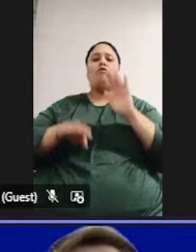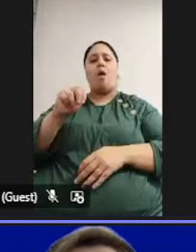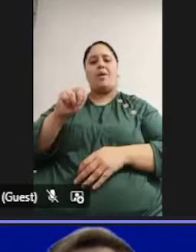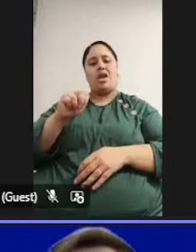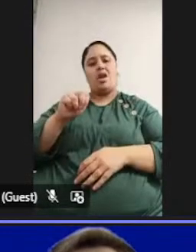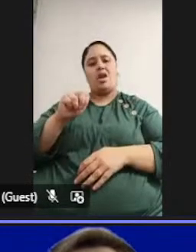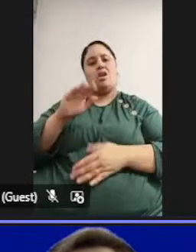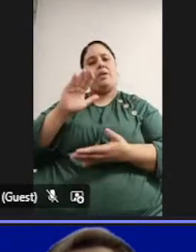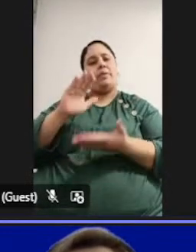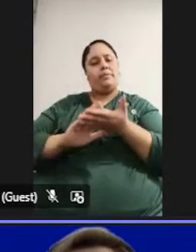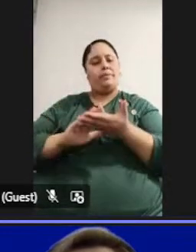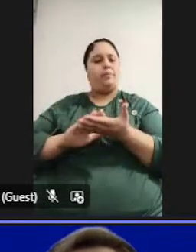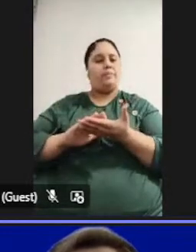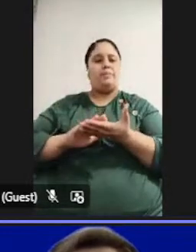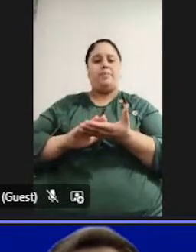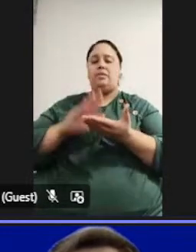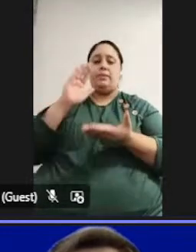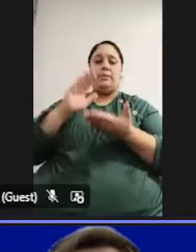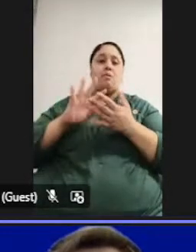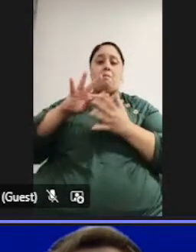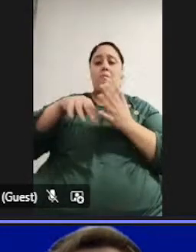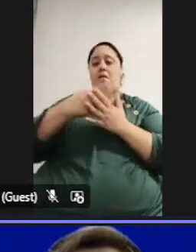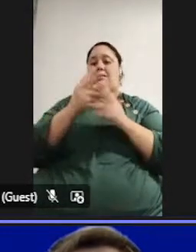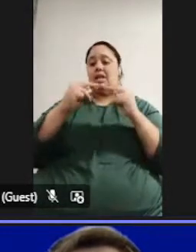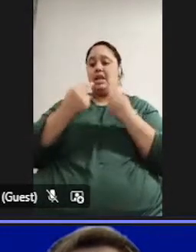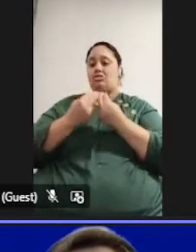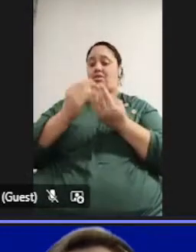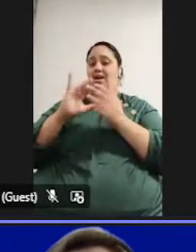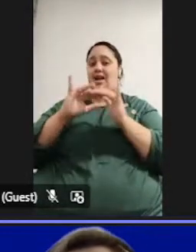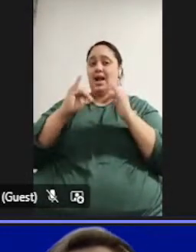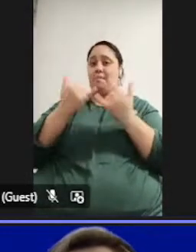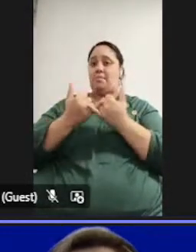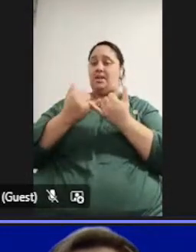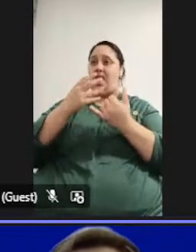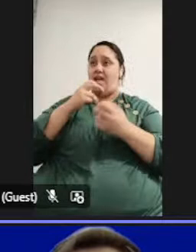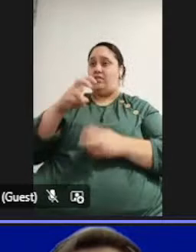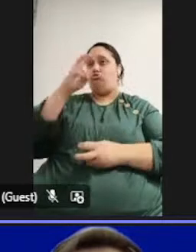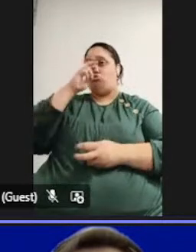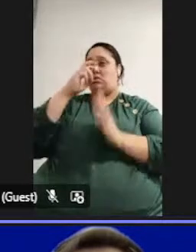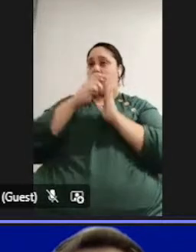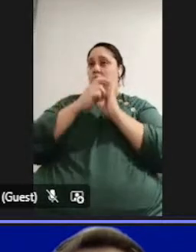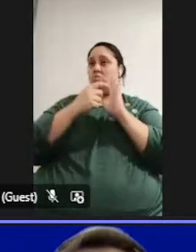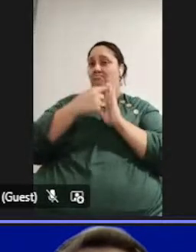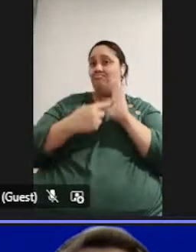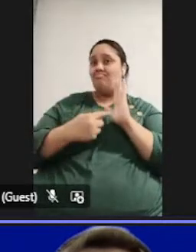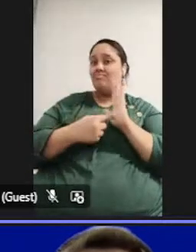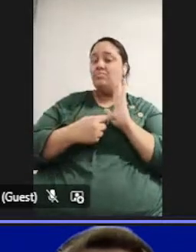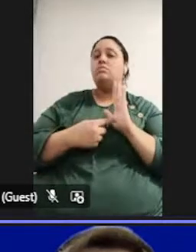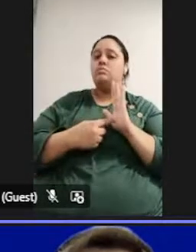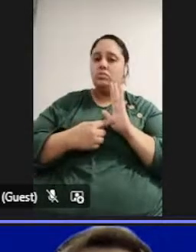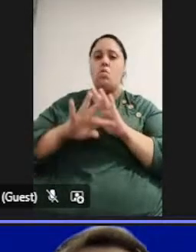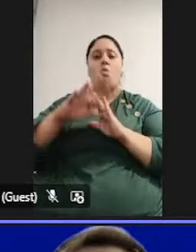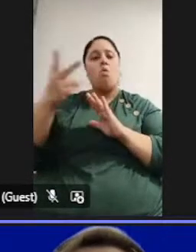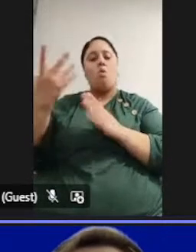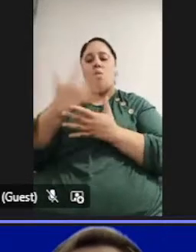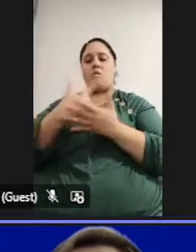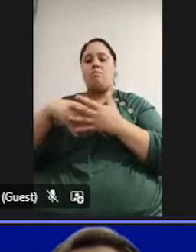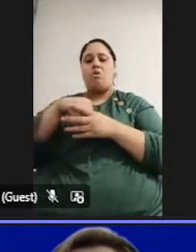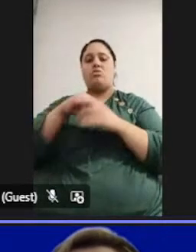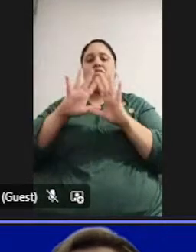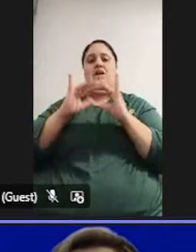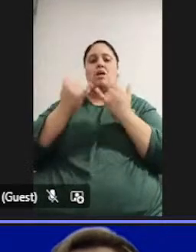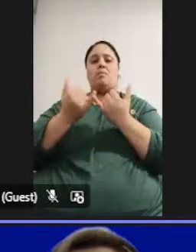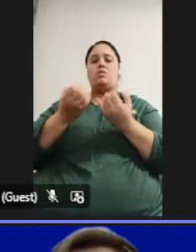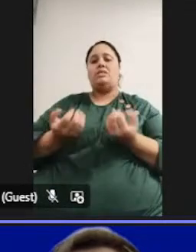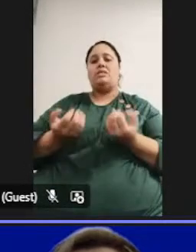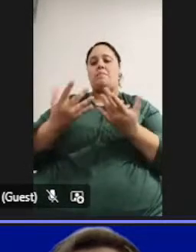company that is putting increasingly stringent criteria in place, or they're part of one of those companies' supply chains, or